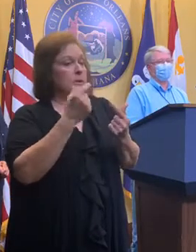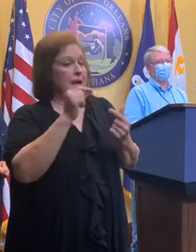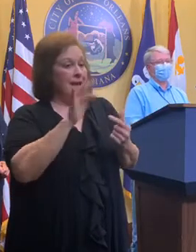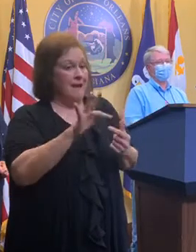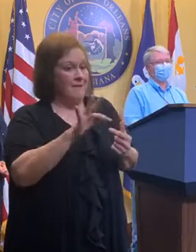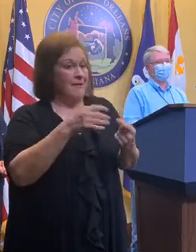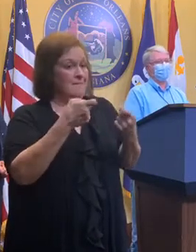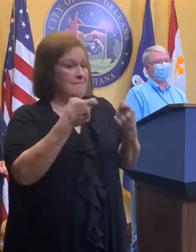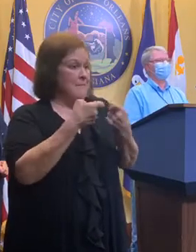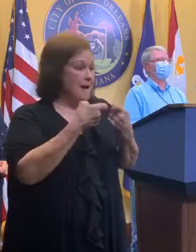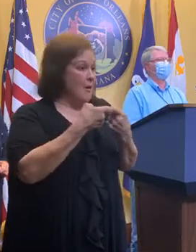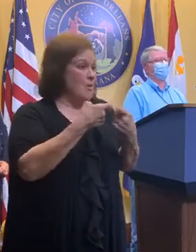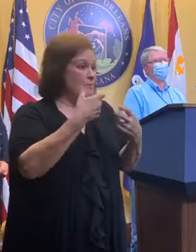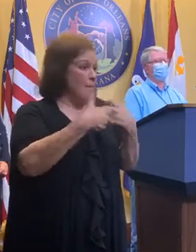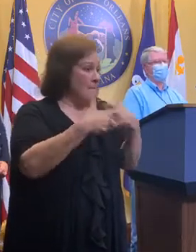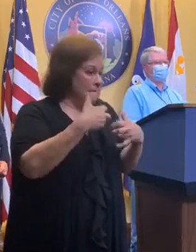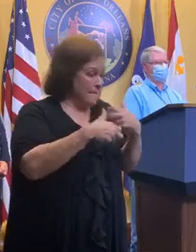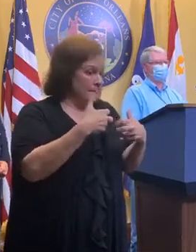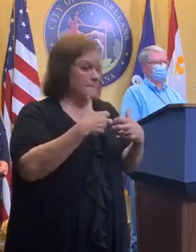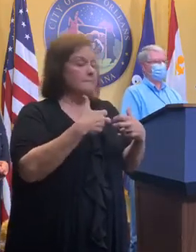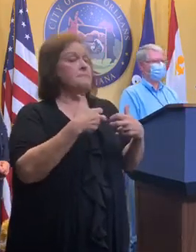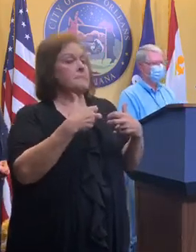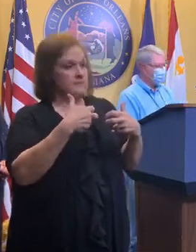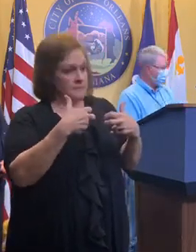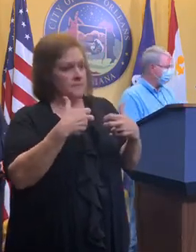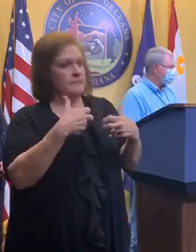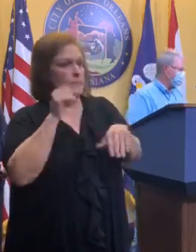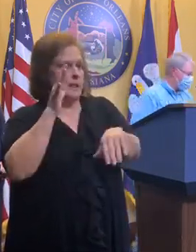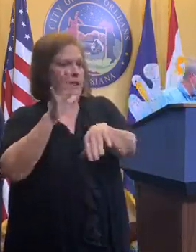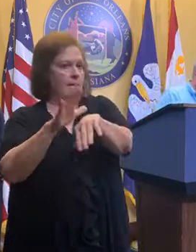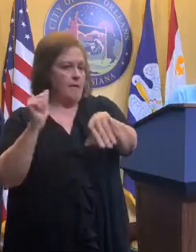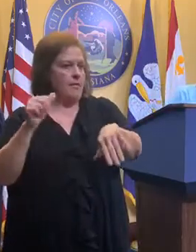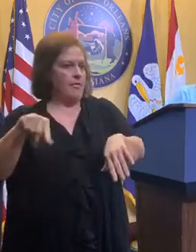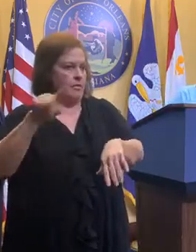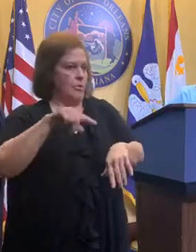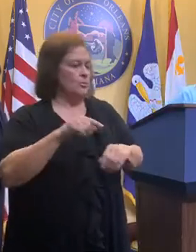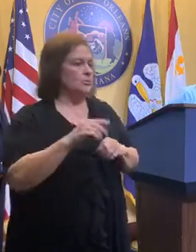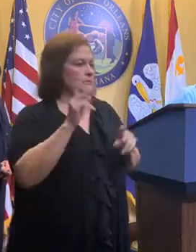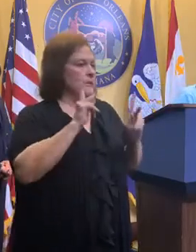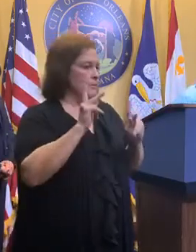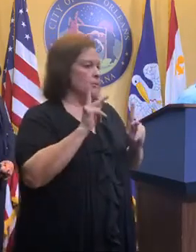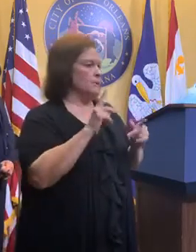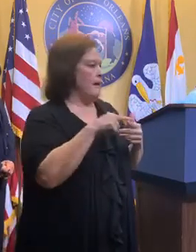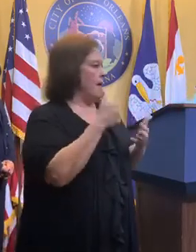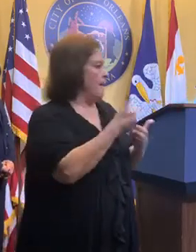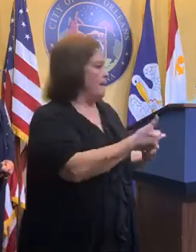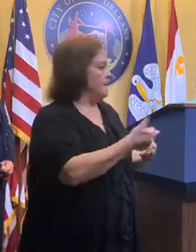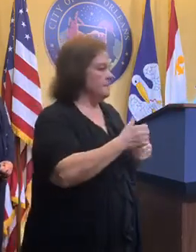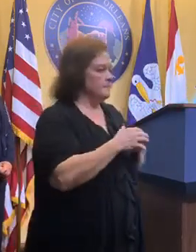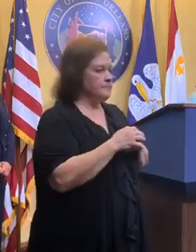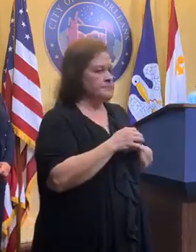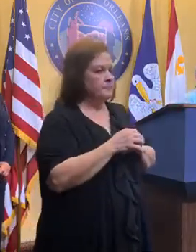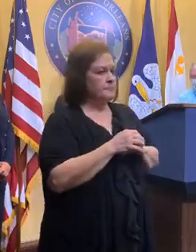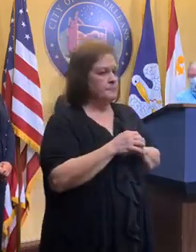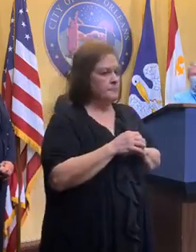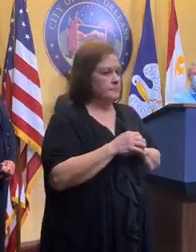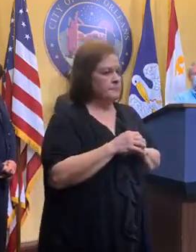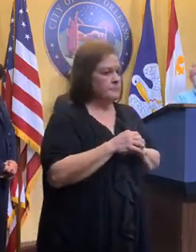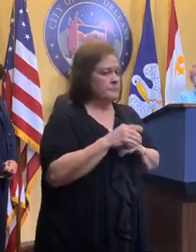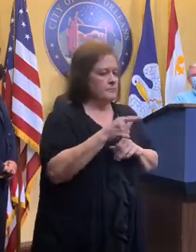issues if they materialize during the course of the event. The advocate followed by WU.